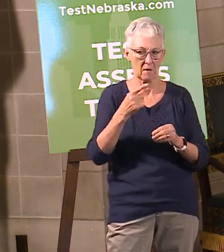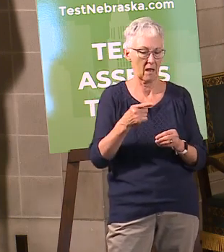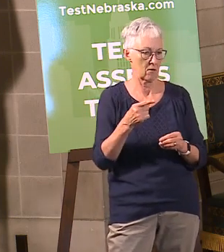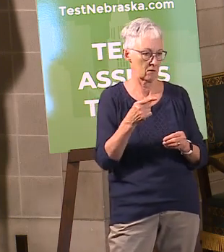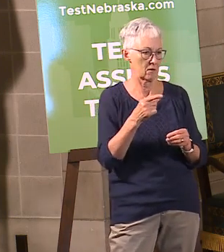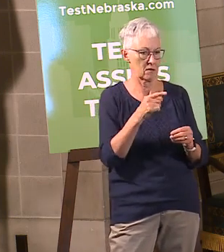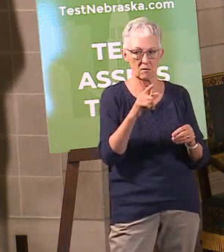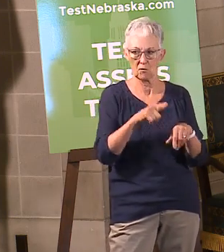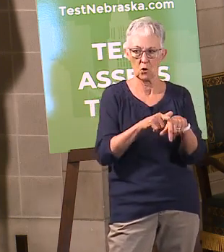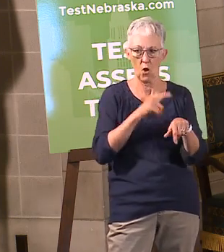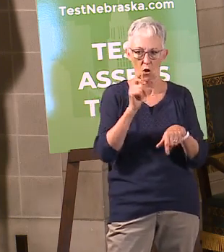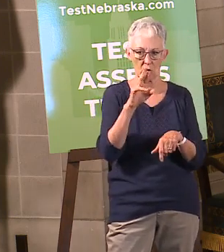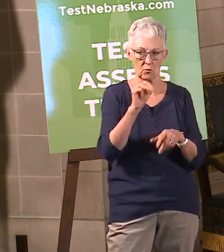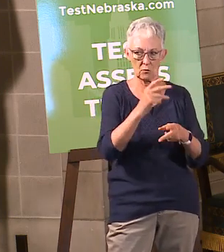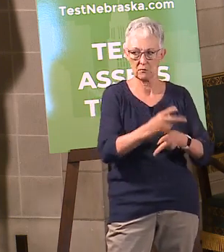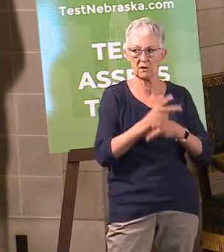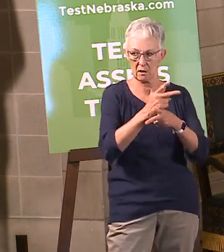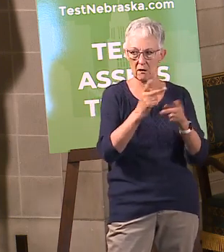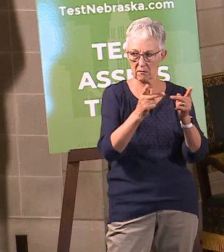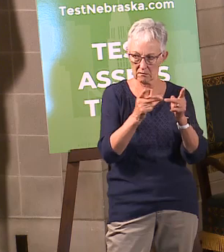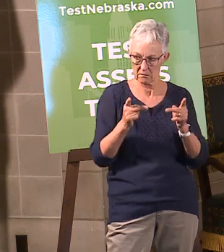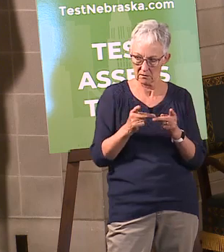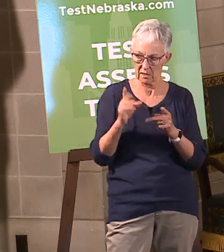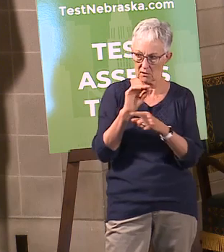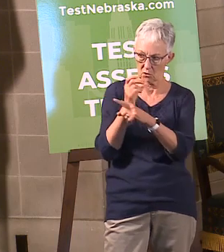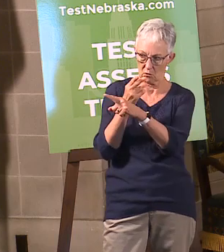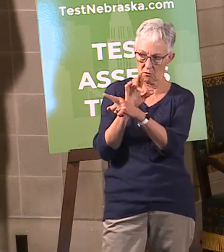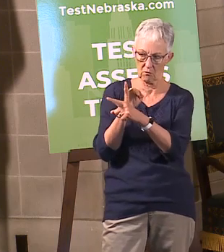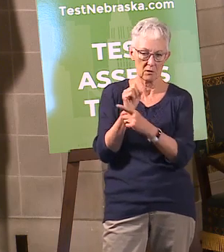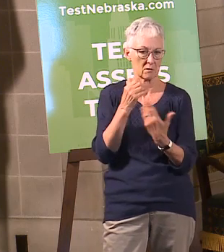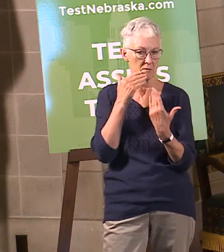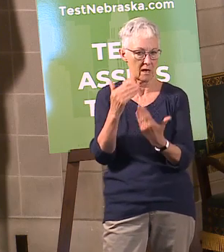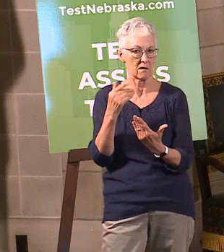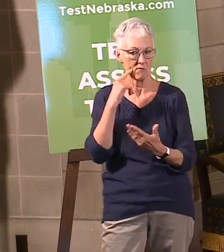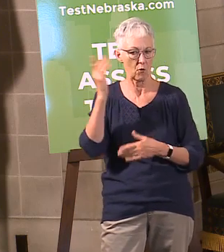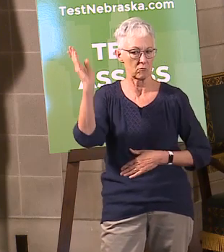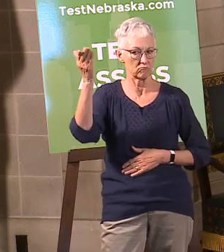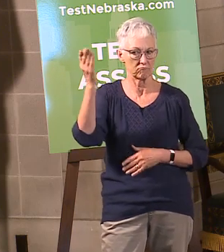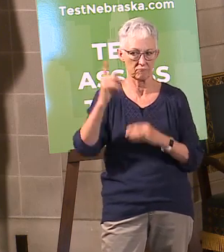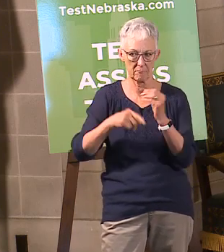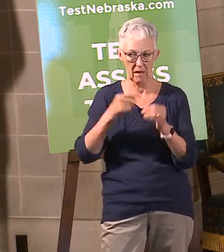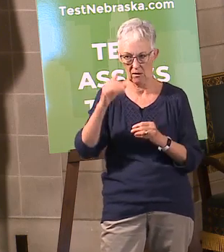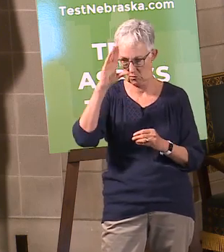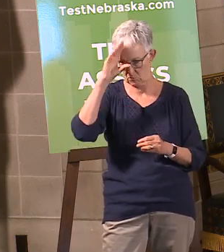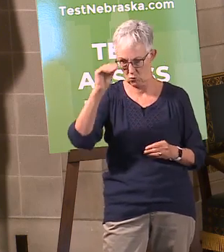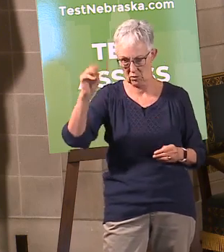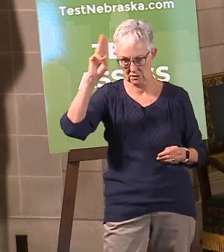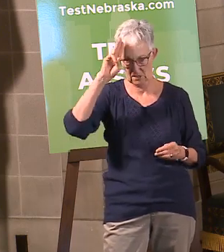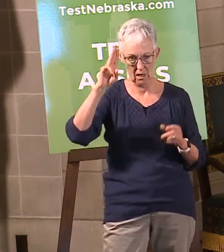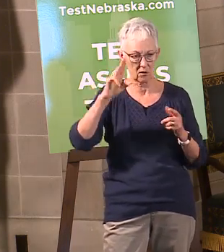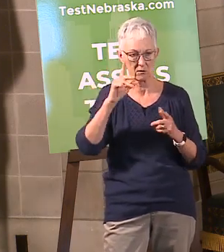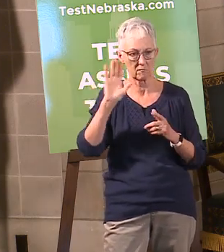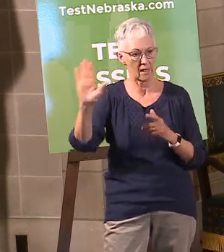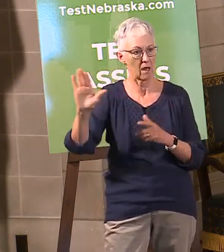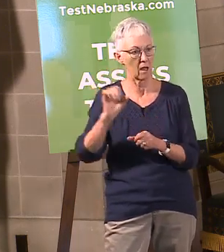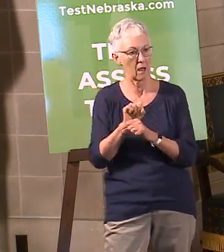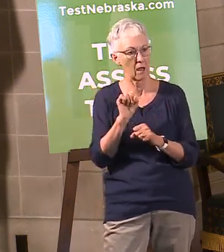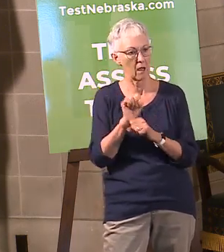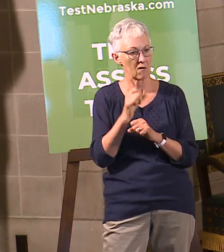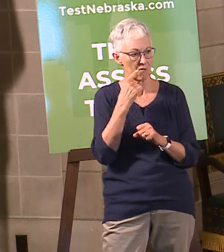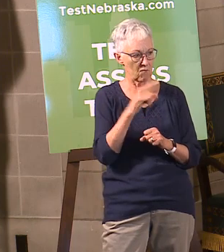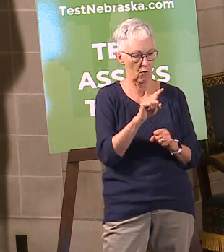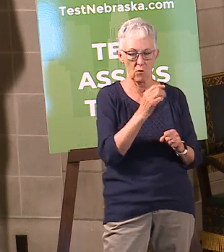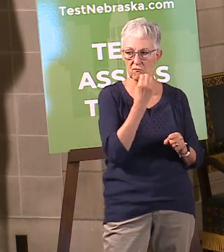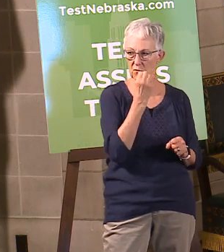very much for talking about the great work that the Boy Scouts are doing to be able to help our food banks out here in the Midlands here.